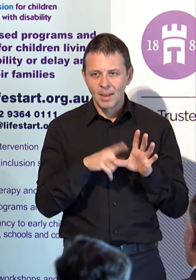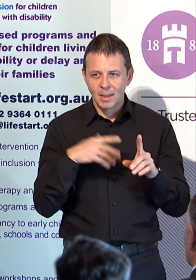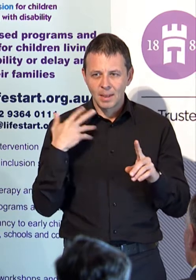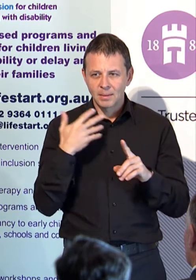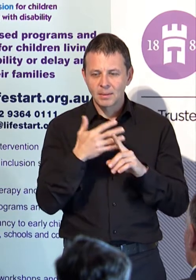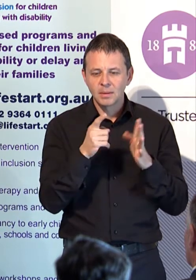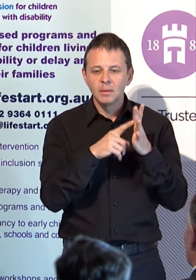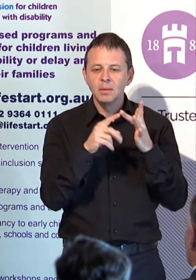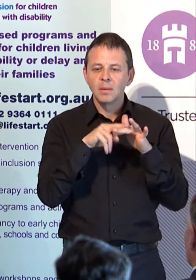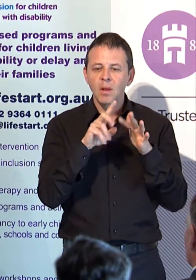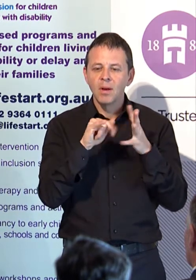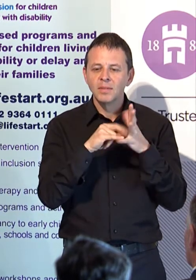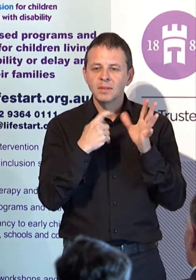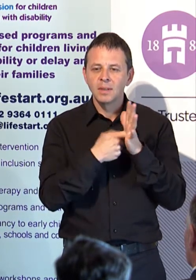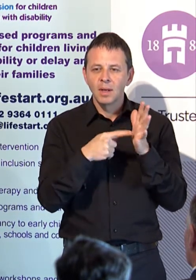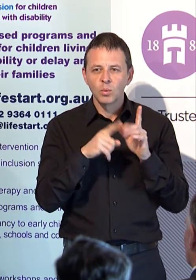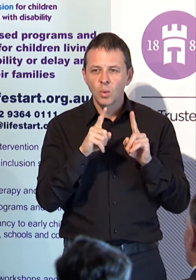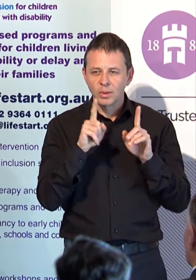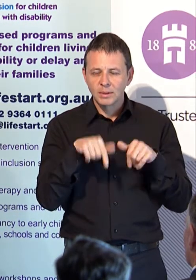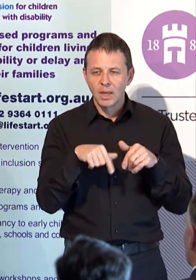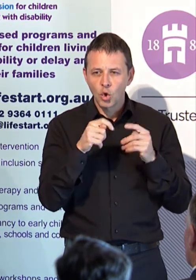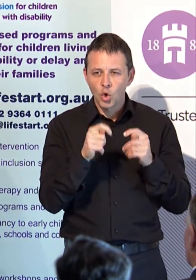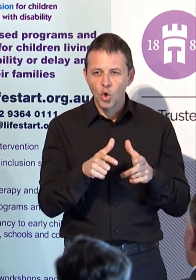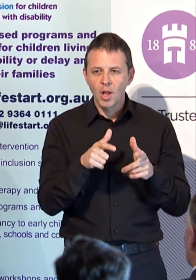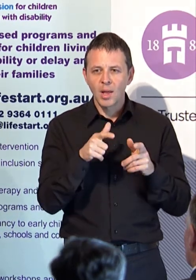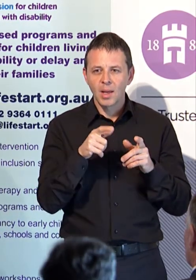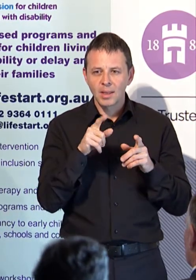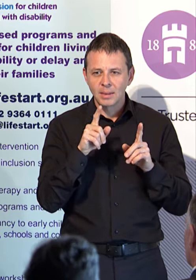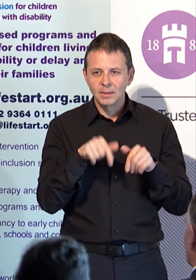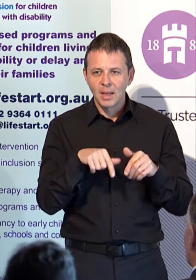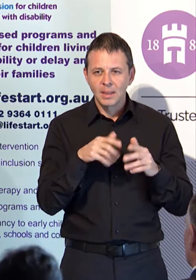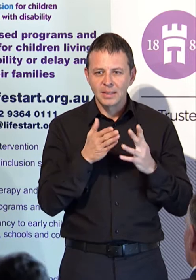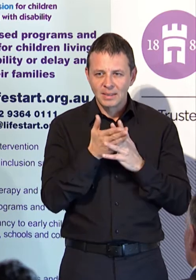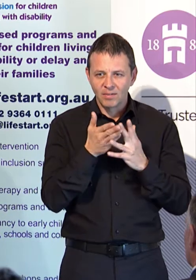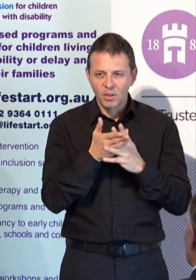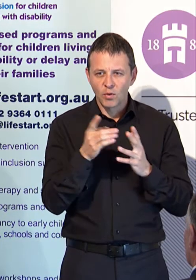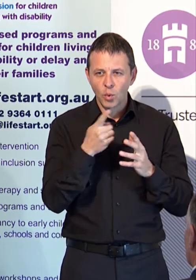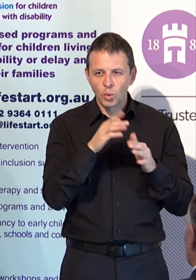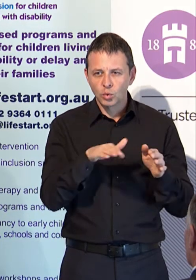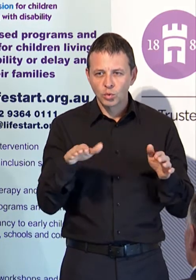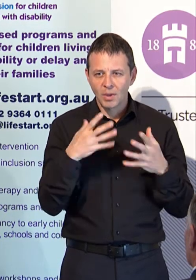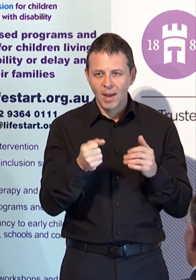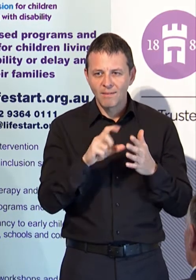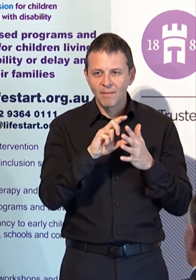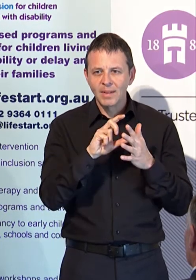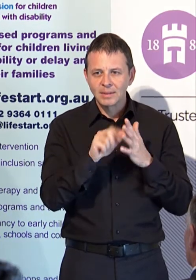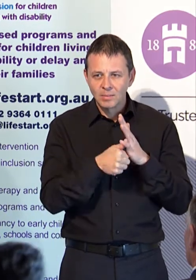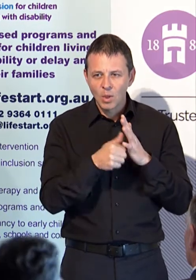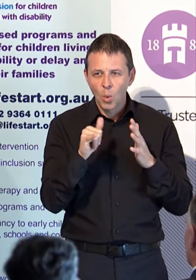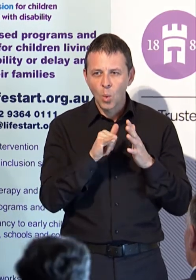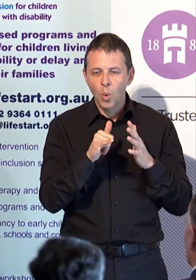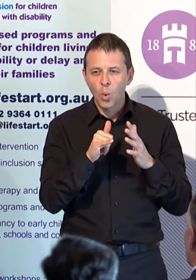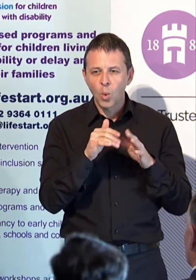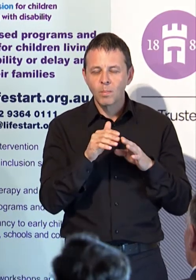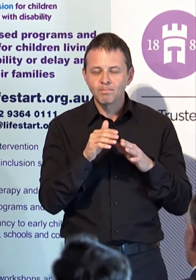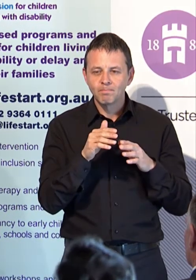LifeStart provides early childhood intervention and school-age services for children living with disability or developmental delay, their